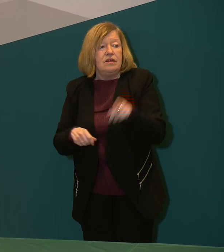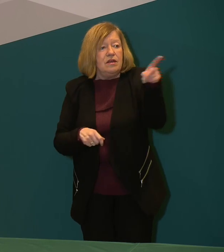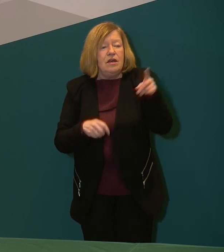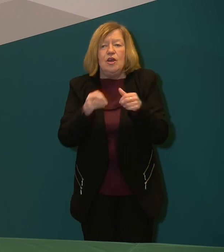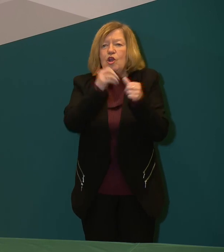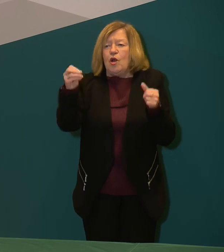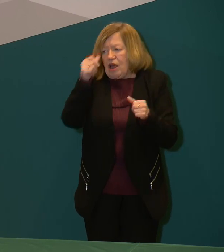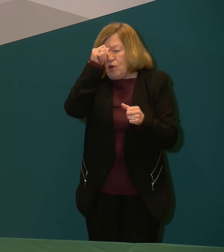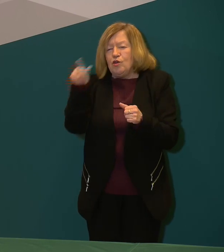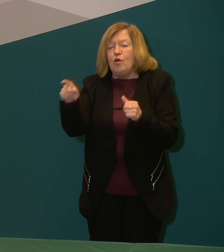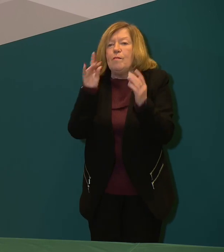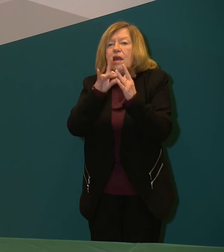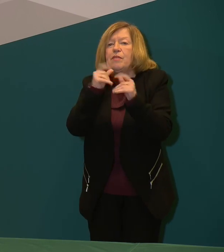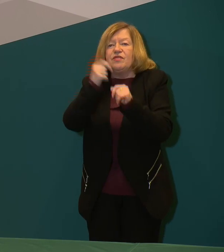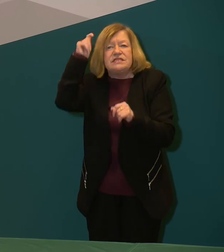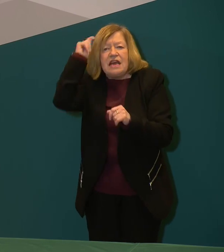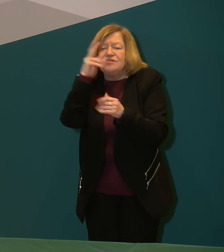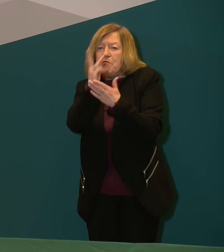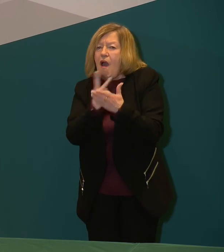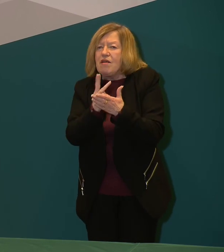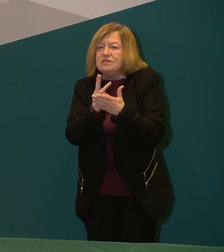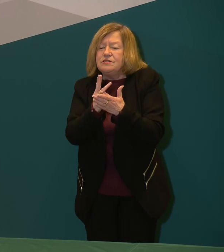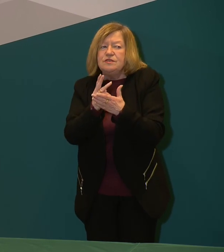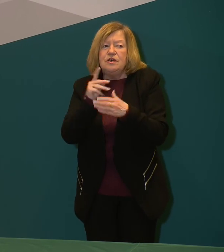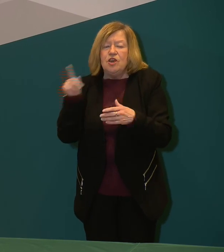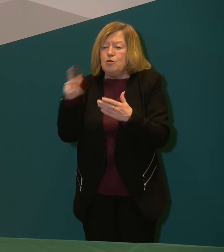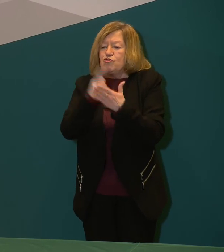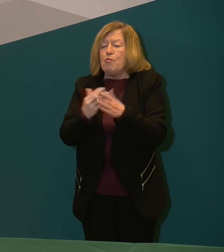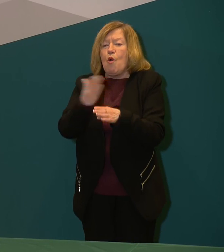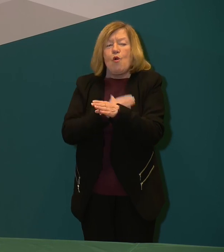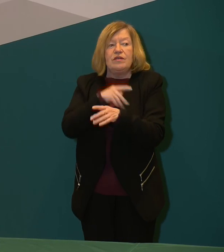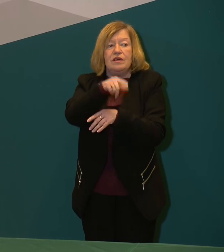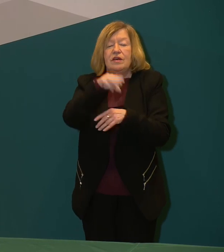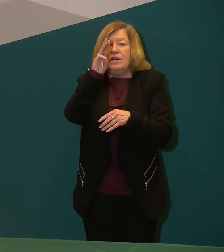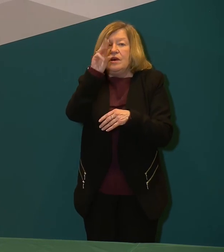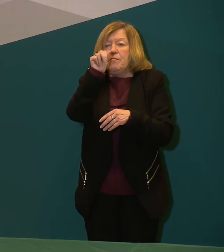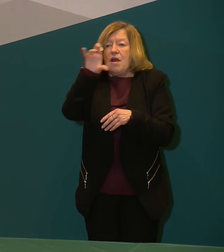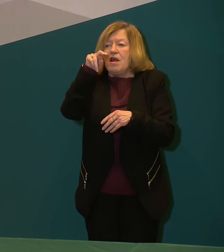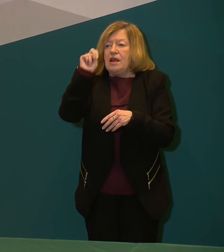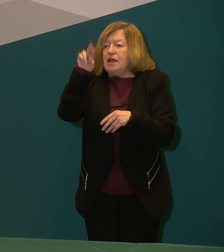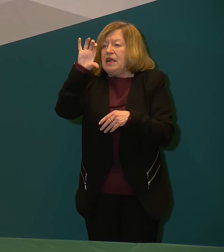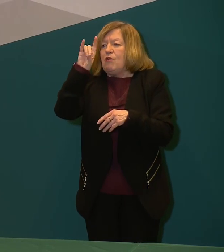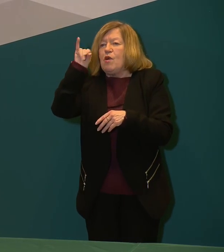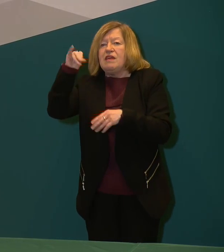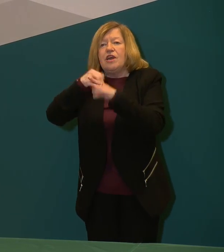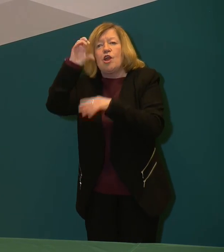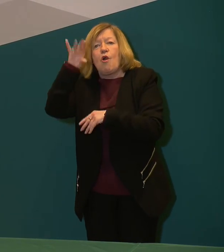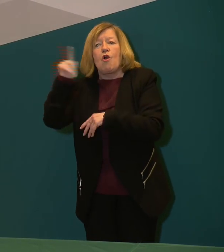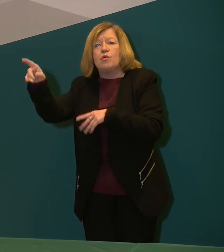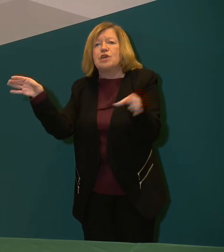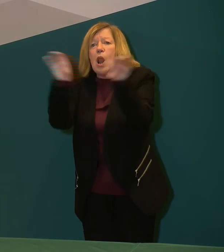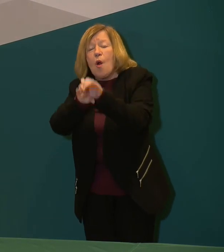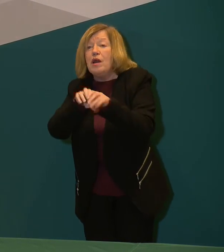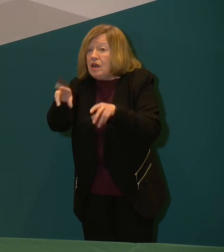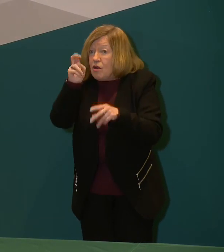also, I know you already touched on the testing a bit. It was reported earlier today that Parky Cueve was closed. Is it due to reopen tomorrow and